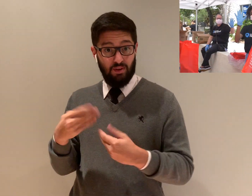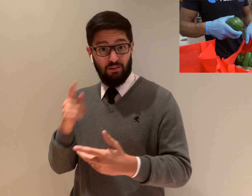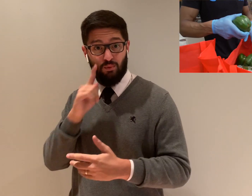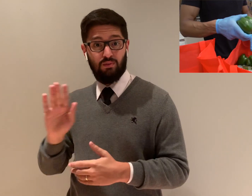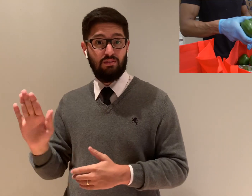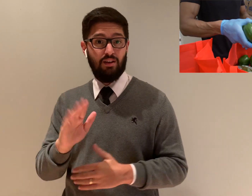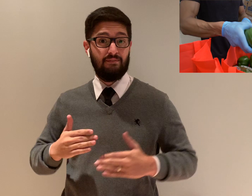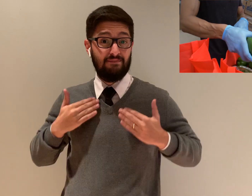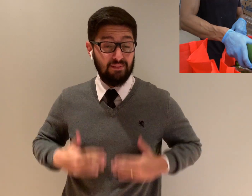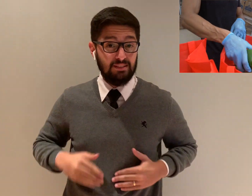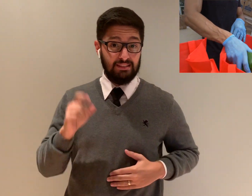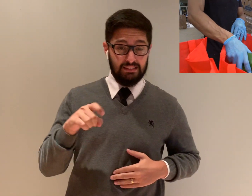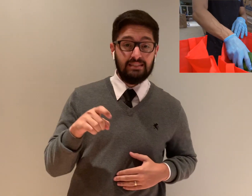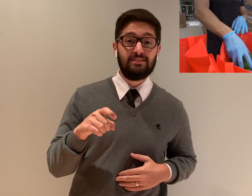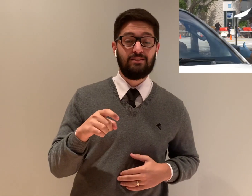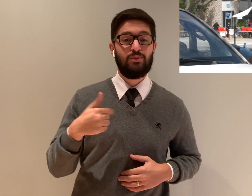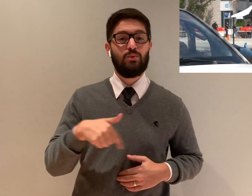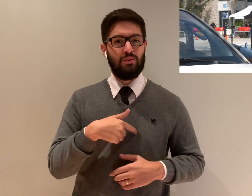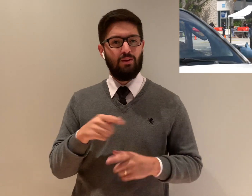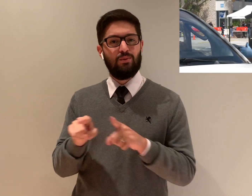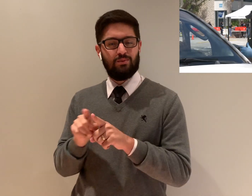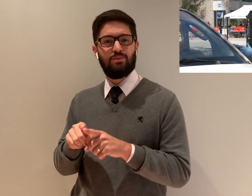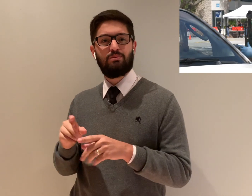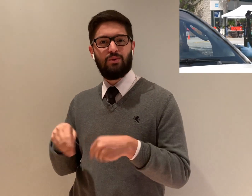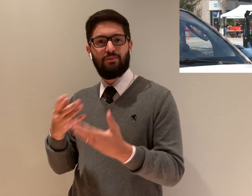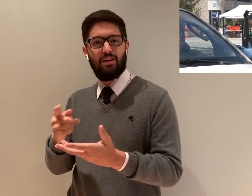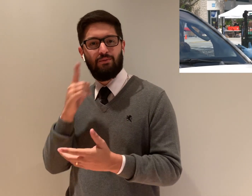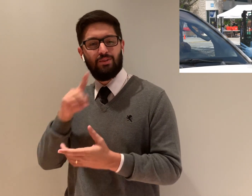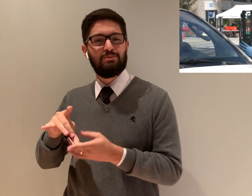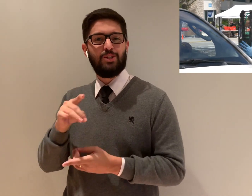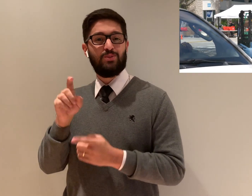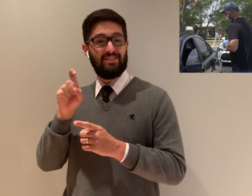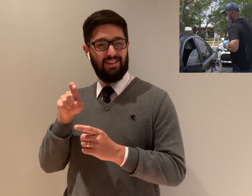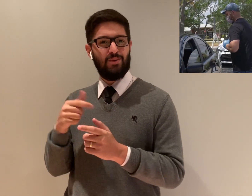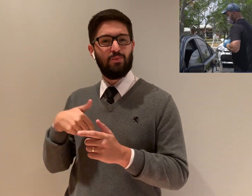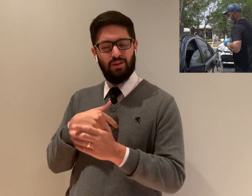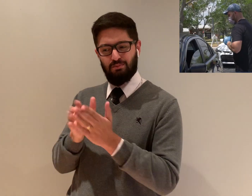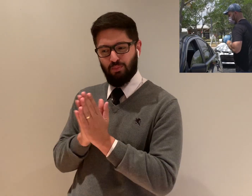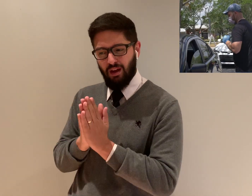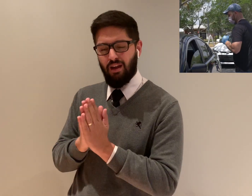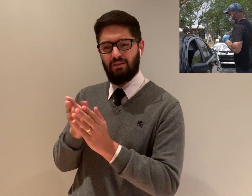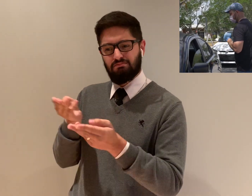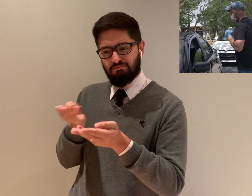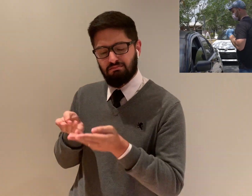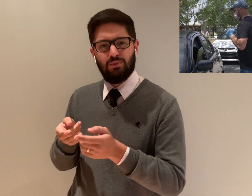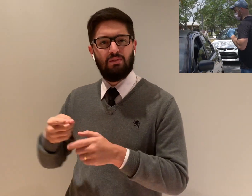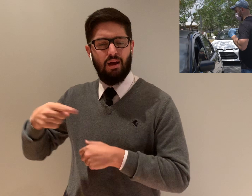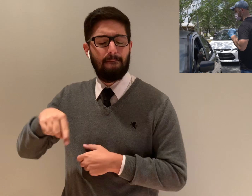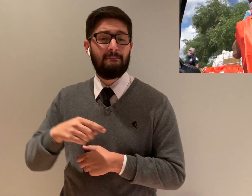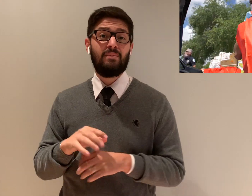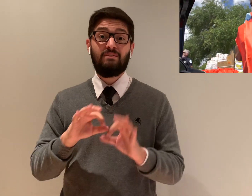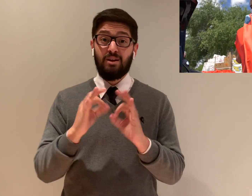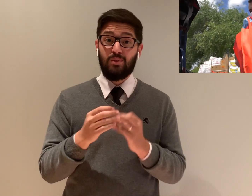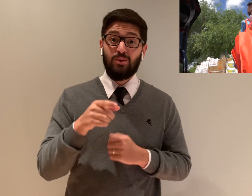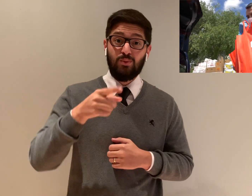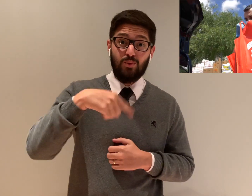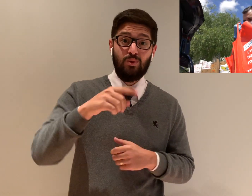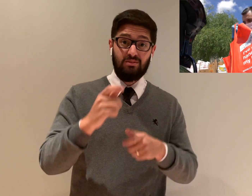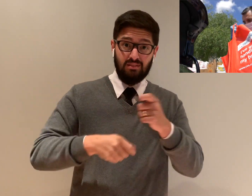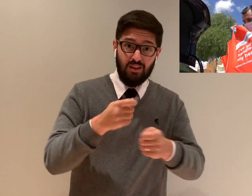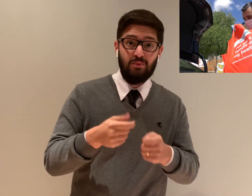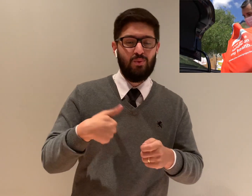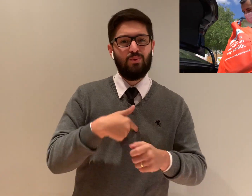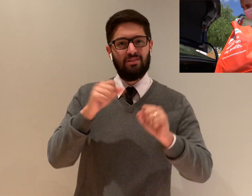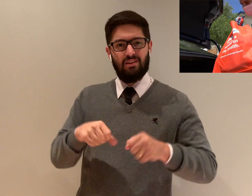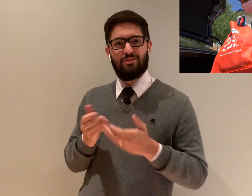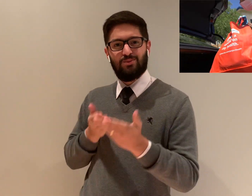were we providing for their physical needs, we also were able to provide a spiritual need as we prayed and ministered with them. Family, it's because of your giving